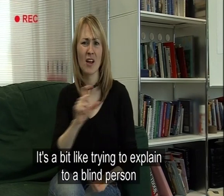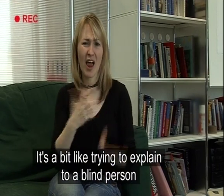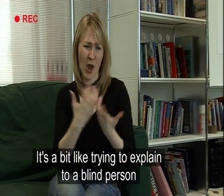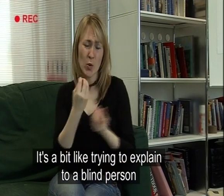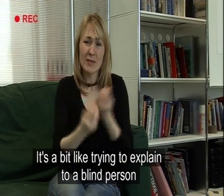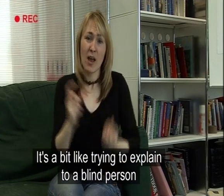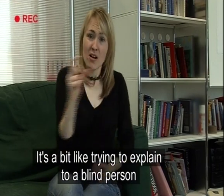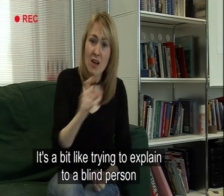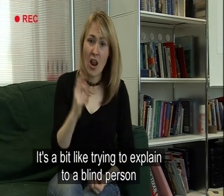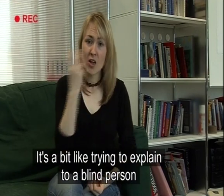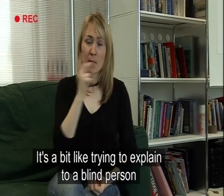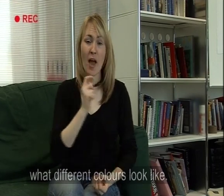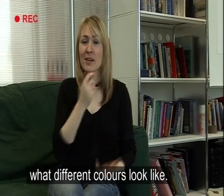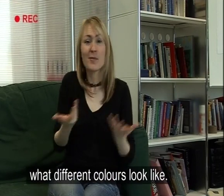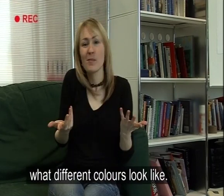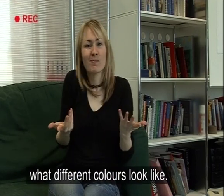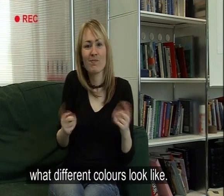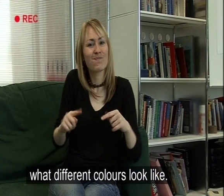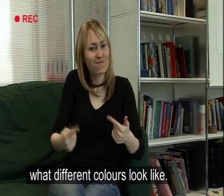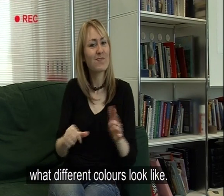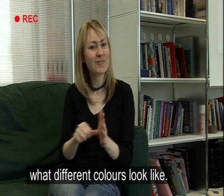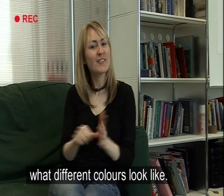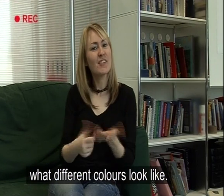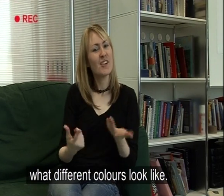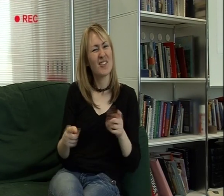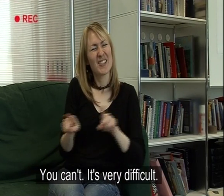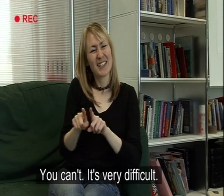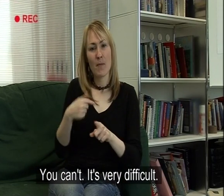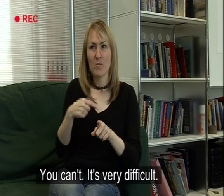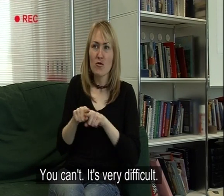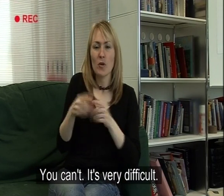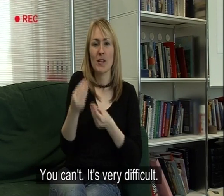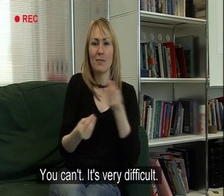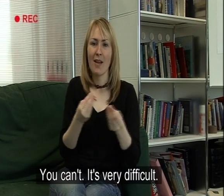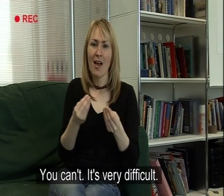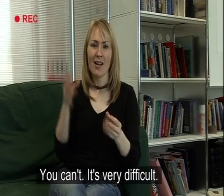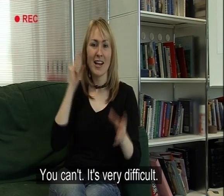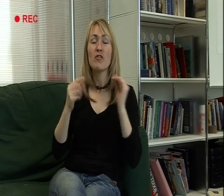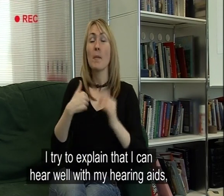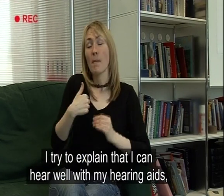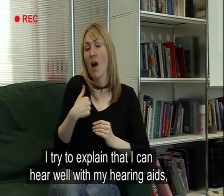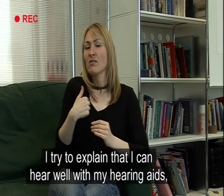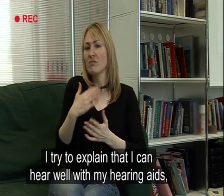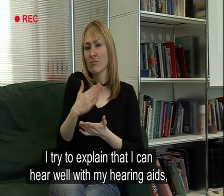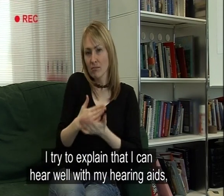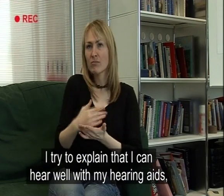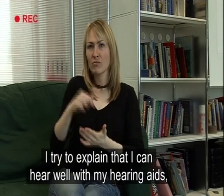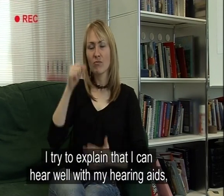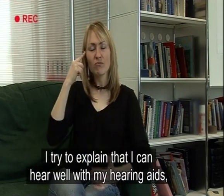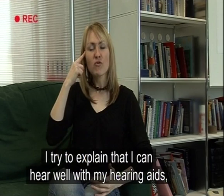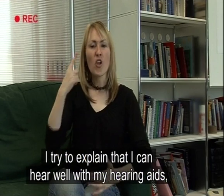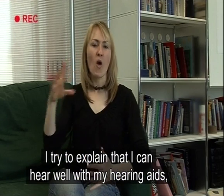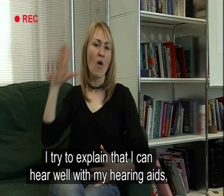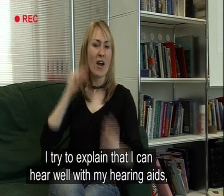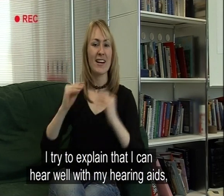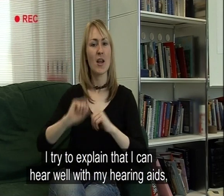to explain to a blind person what different colours look like. You can't, it's very difficult. I try to explain